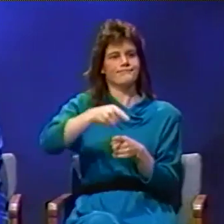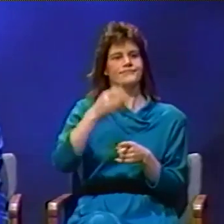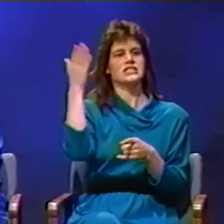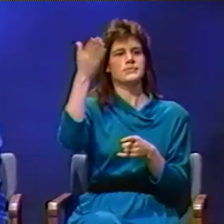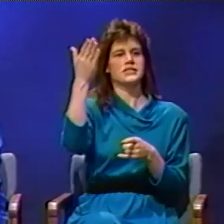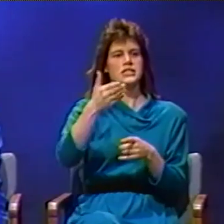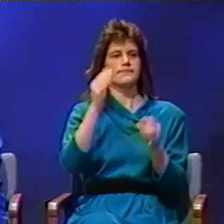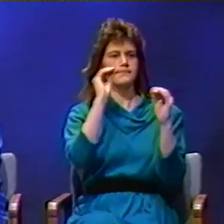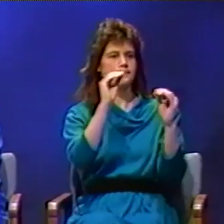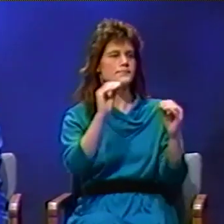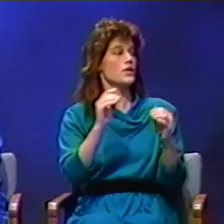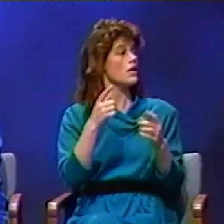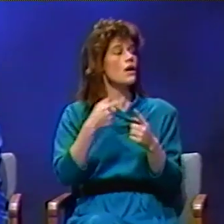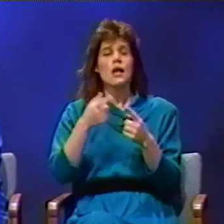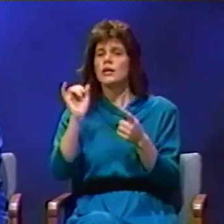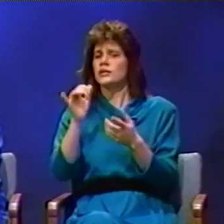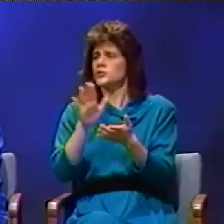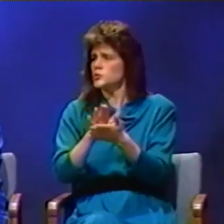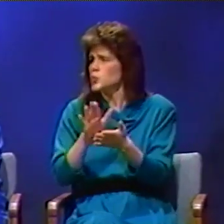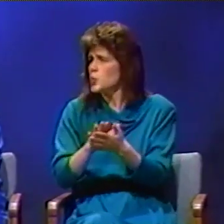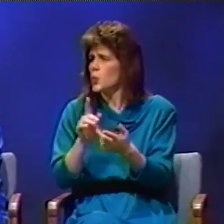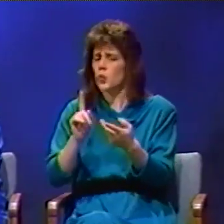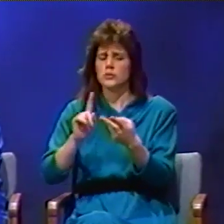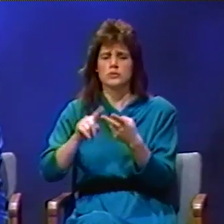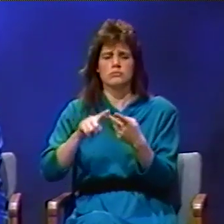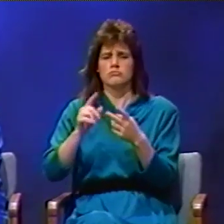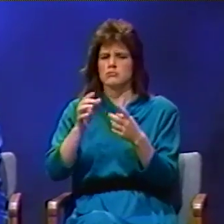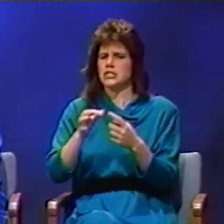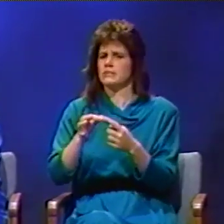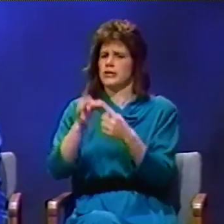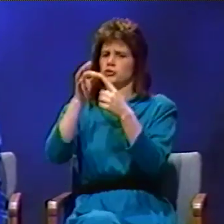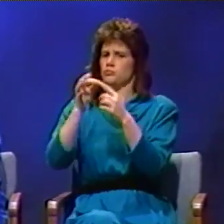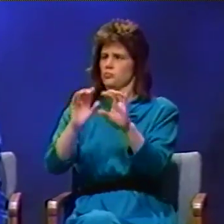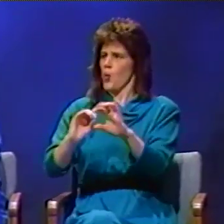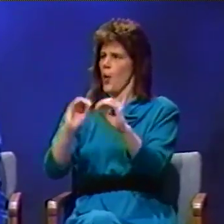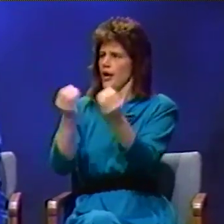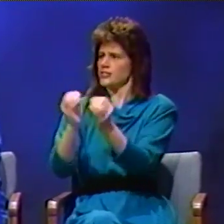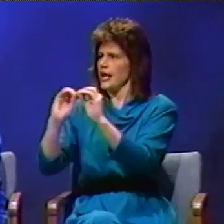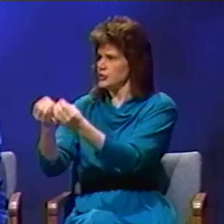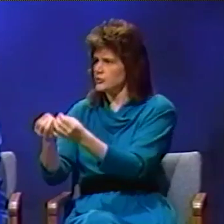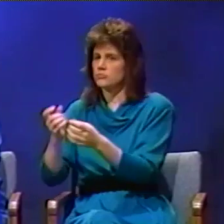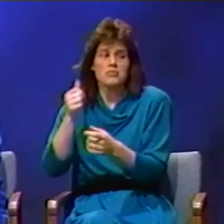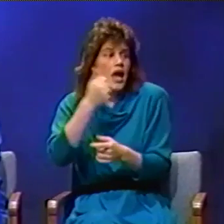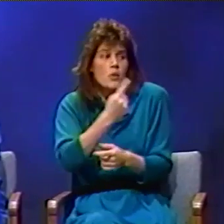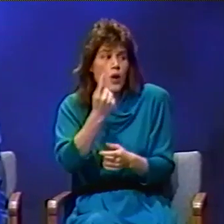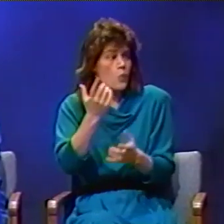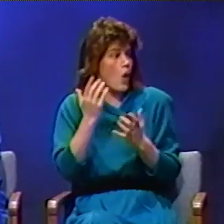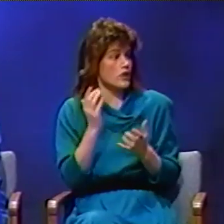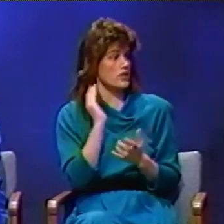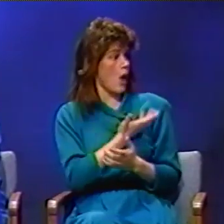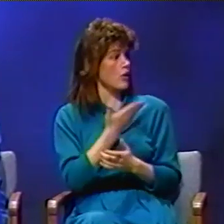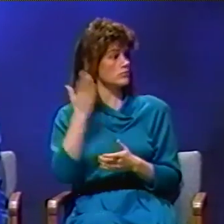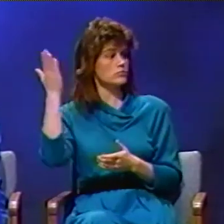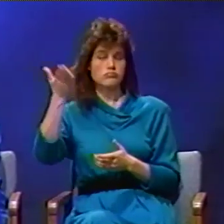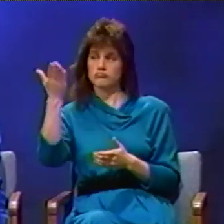to schools or to special organizations or anyone else who would like our services. So we would be more than happy